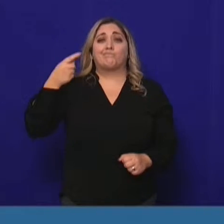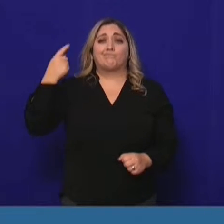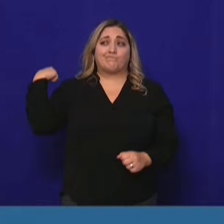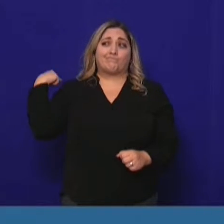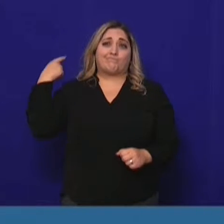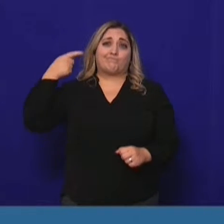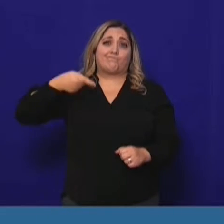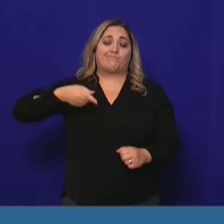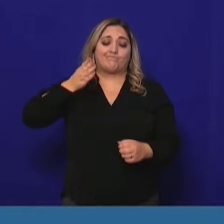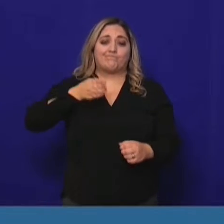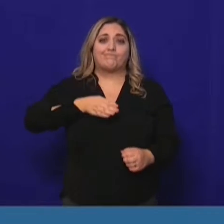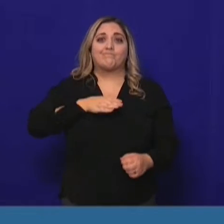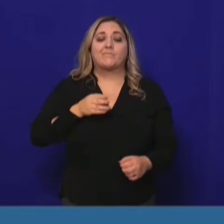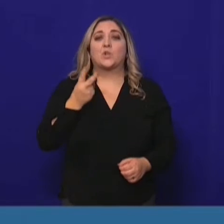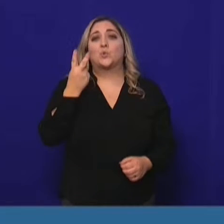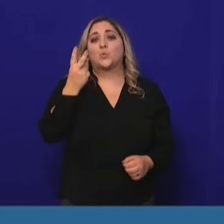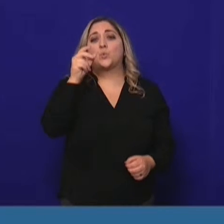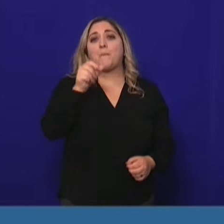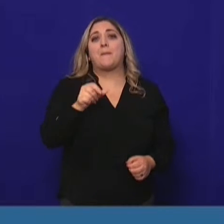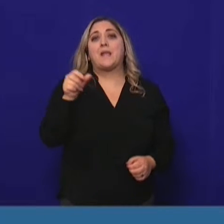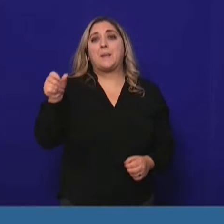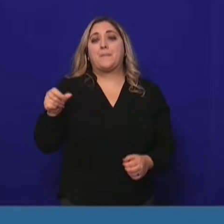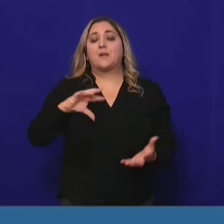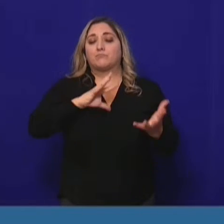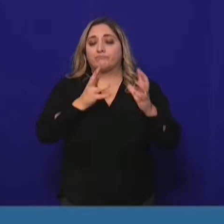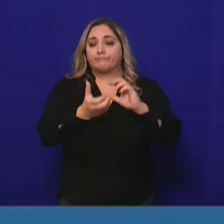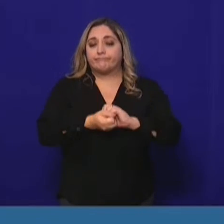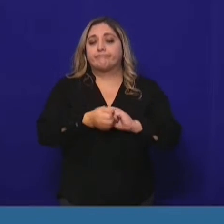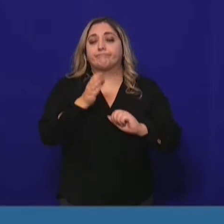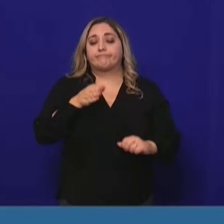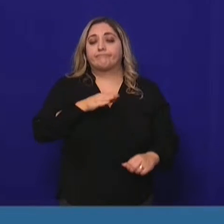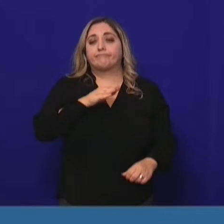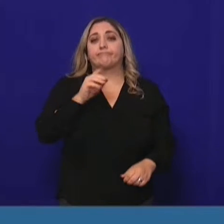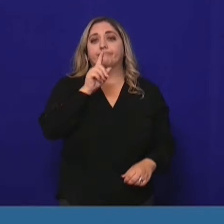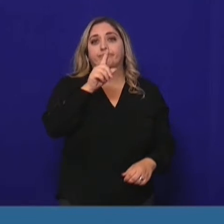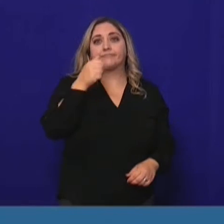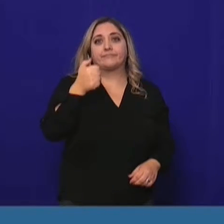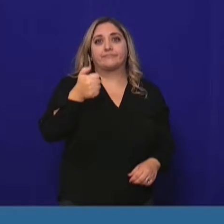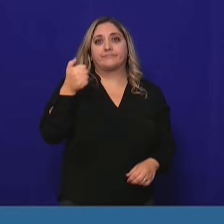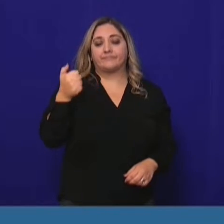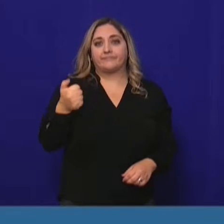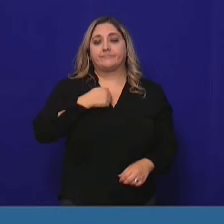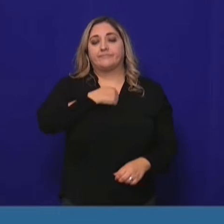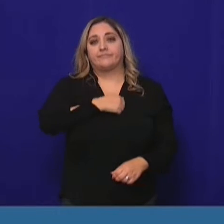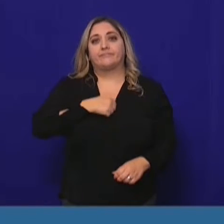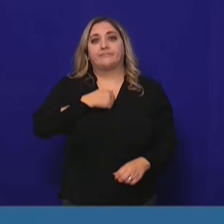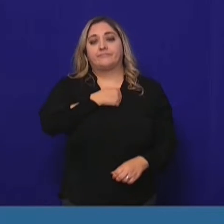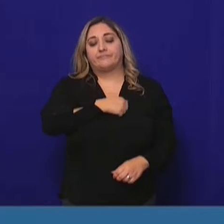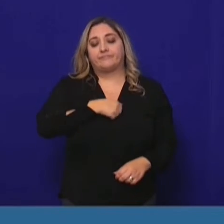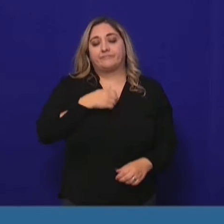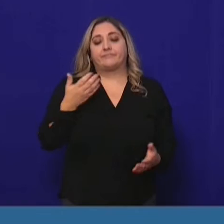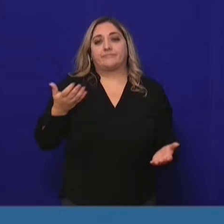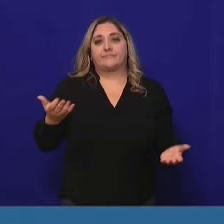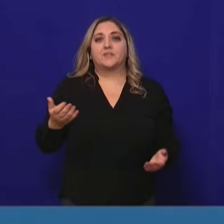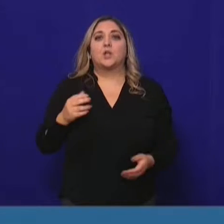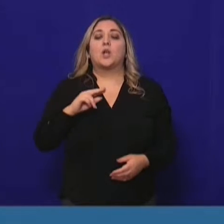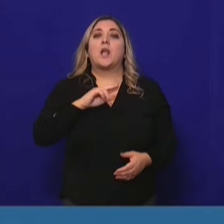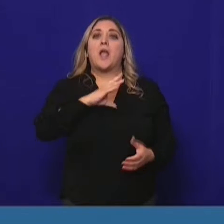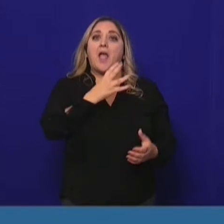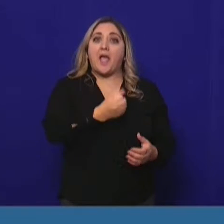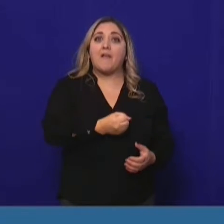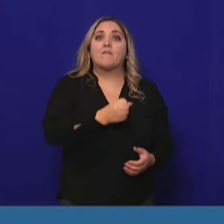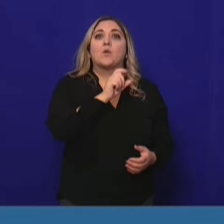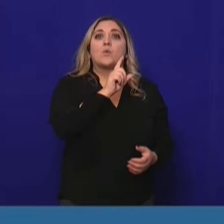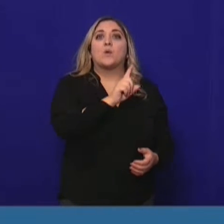24 hours, we had another 2 deaths, so the total number of deaths now is 166, and we have